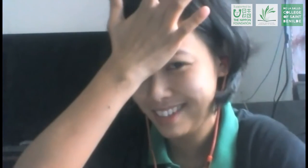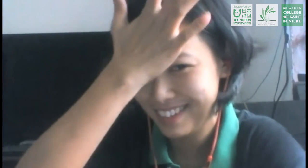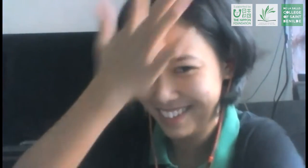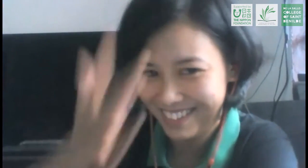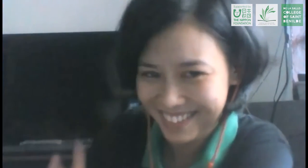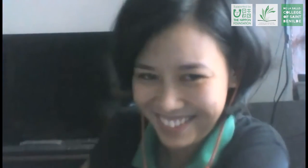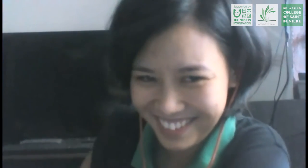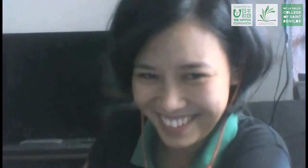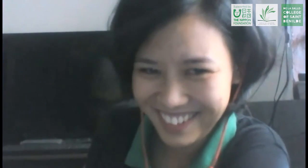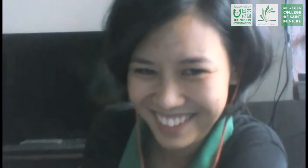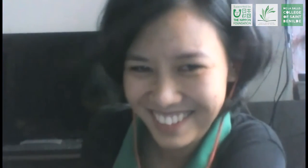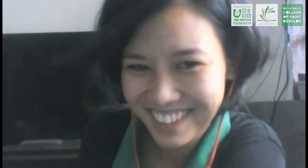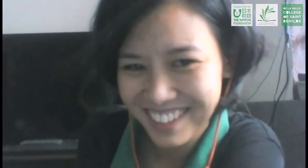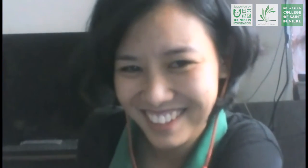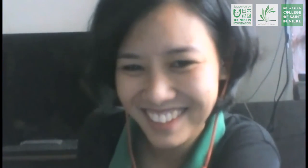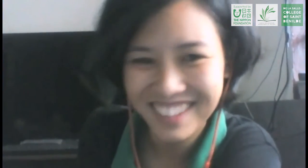Okay.